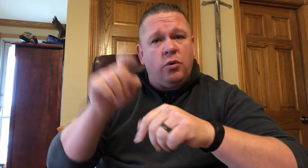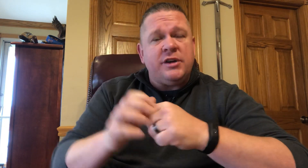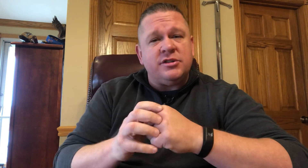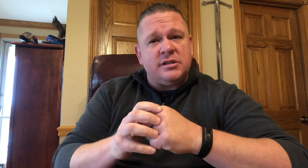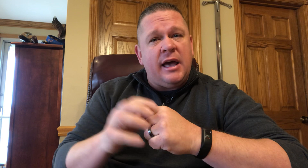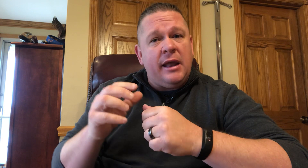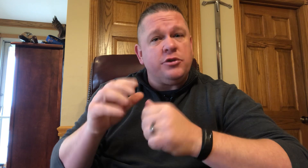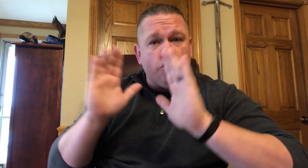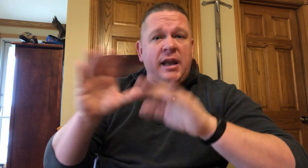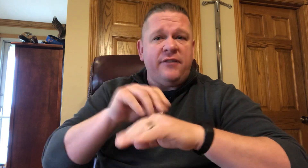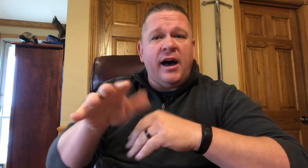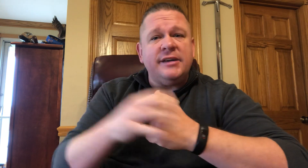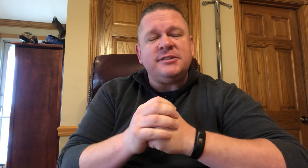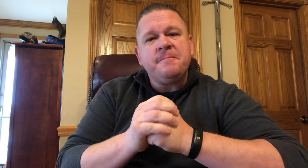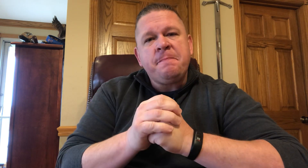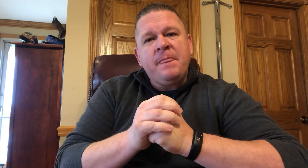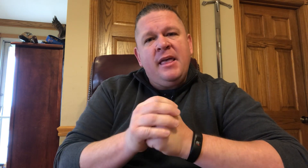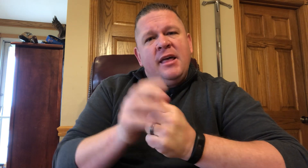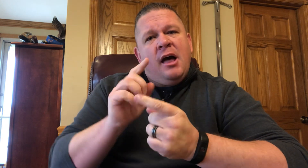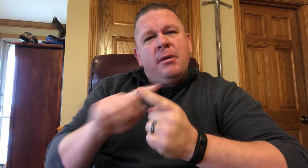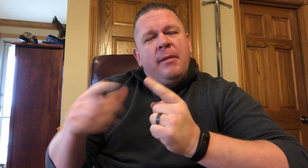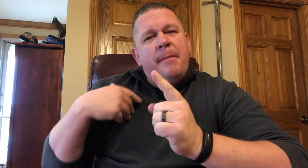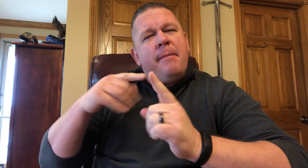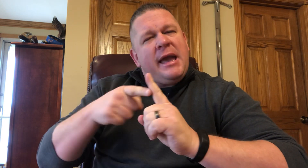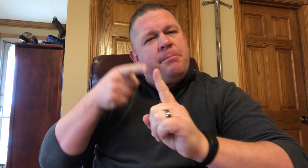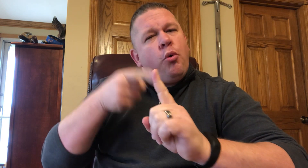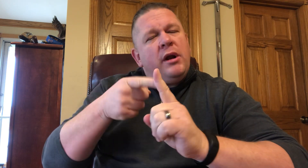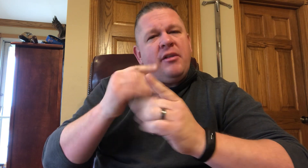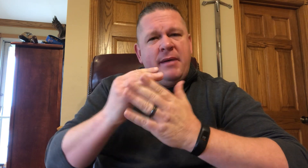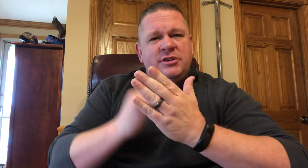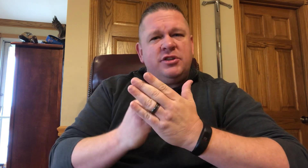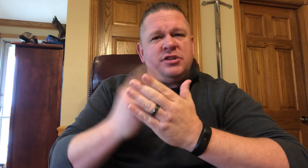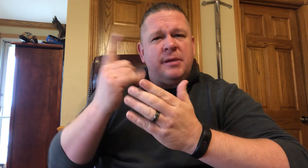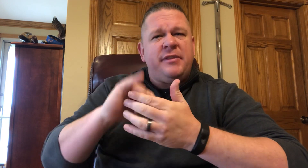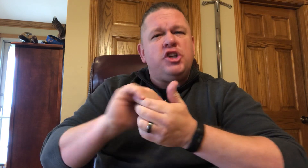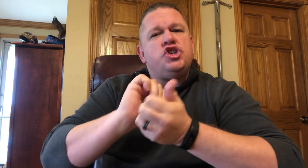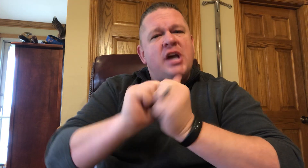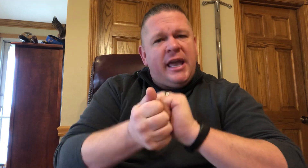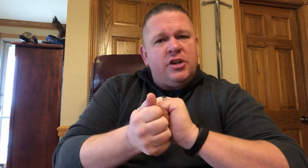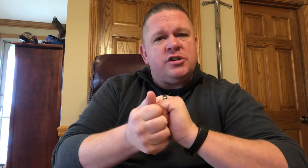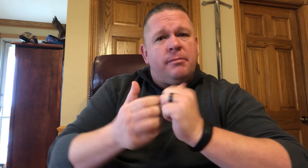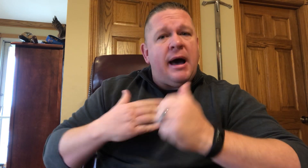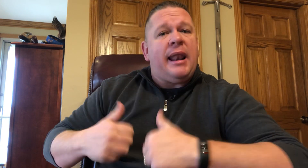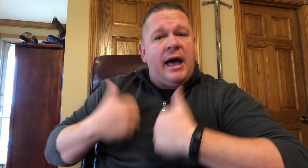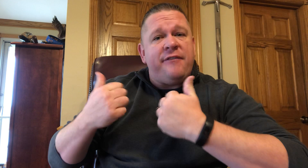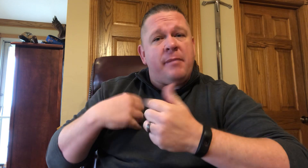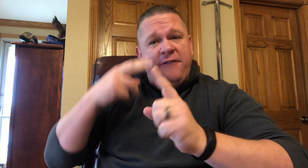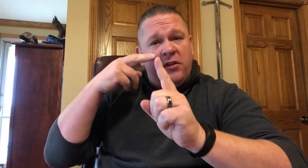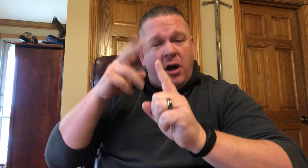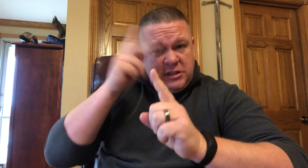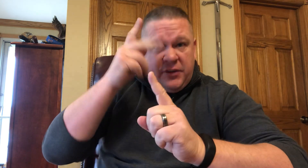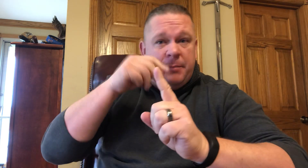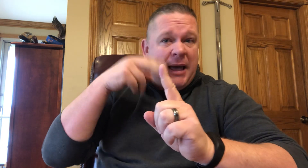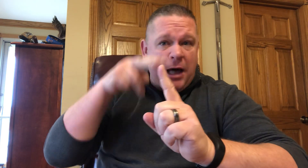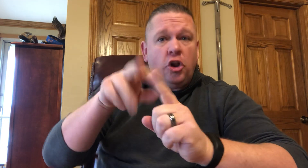questions. And that was great advice. But my main point of the message is something that changed my life and my philosophy and my outlook